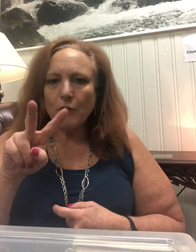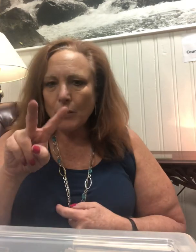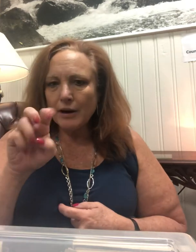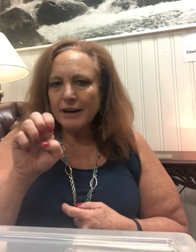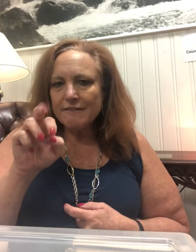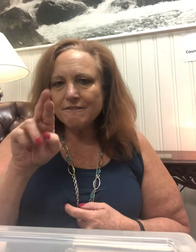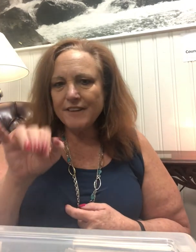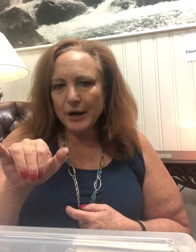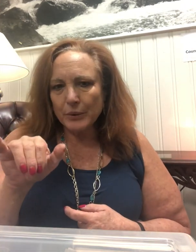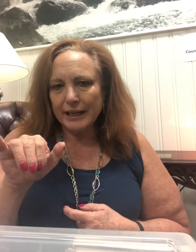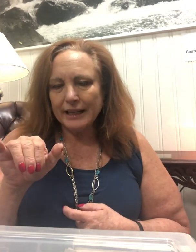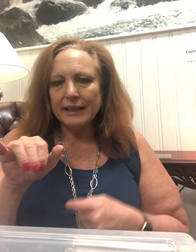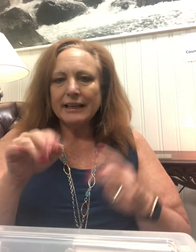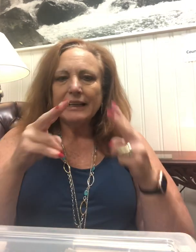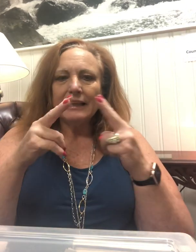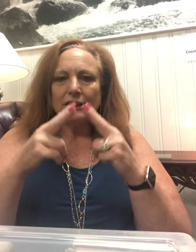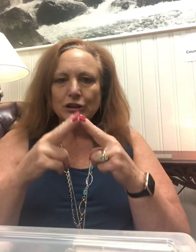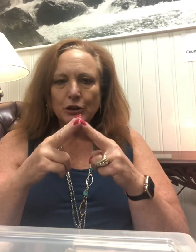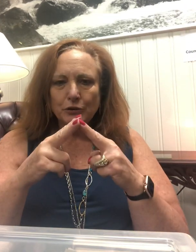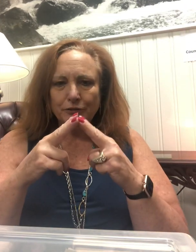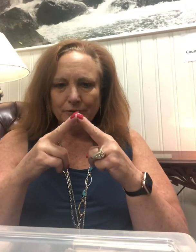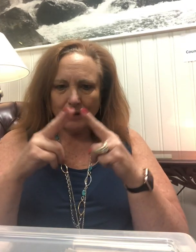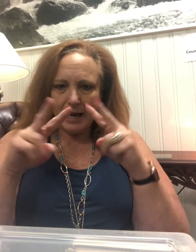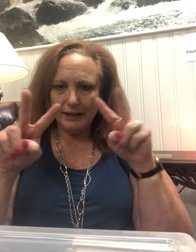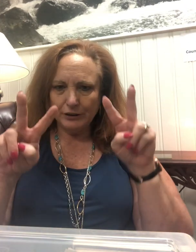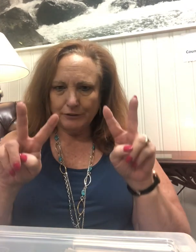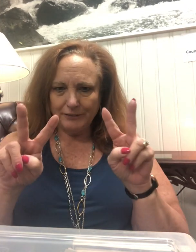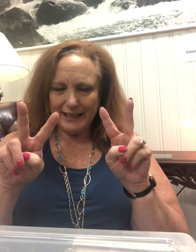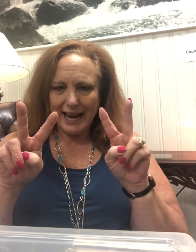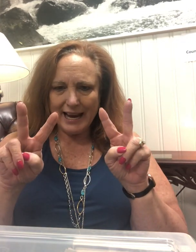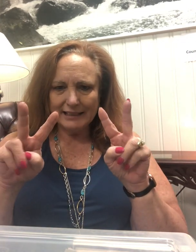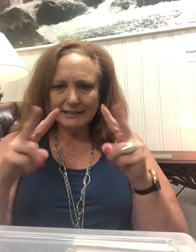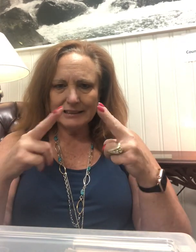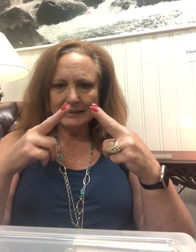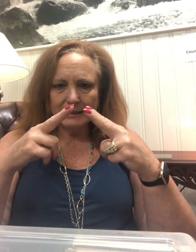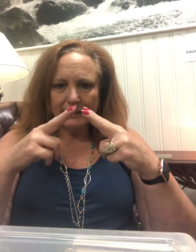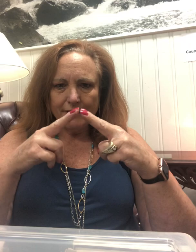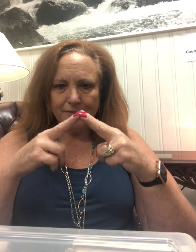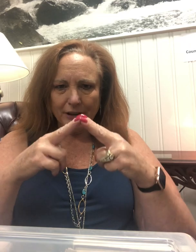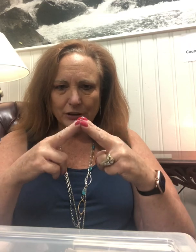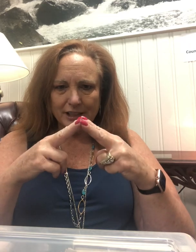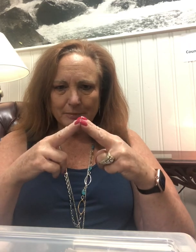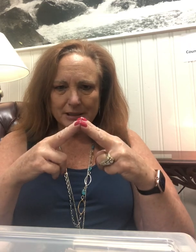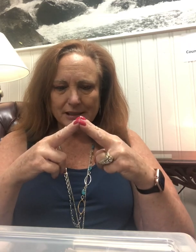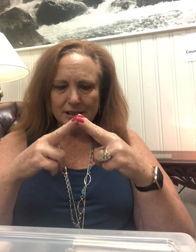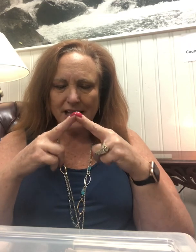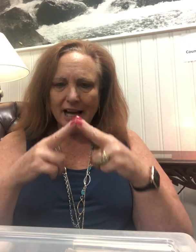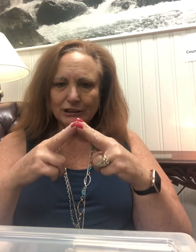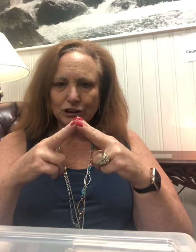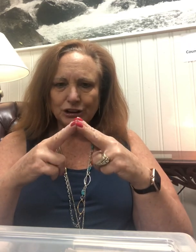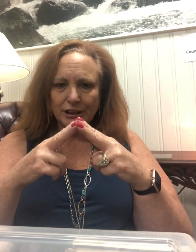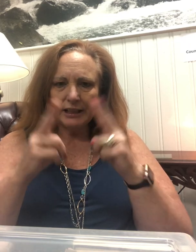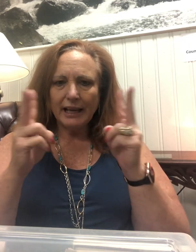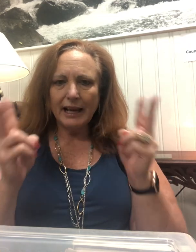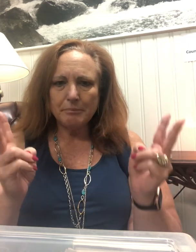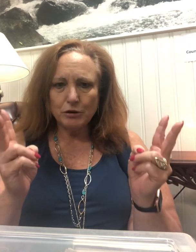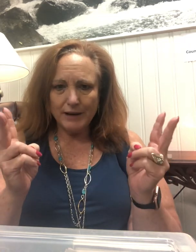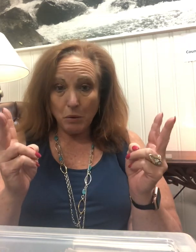for very. Your V hands, fingertips touch, and move out